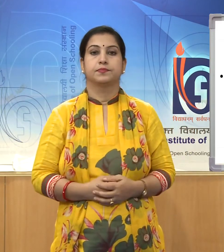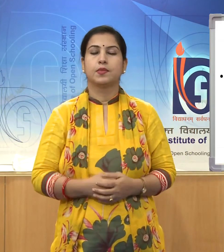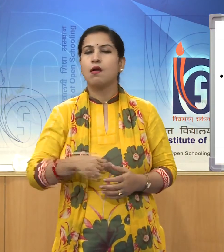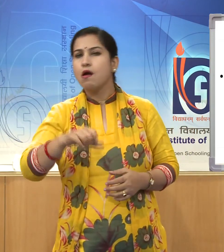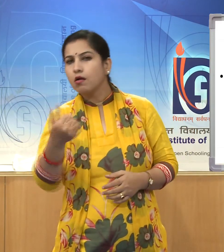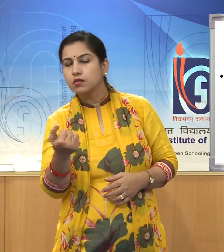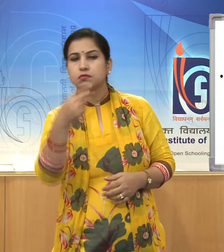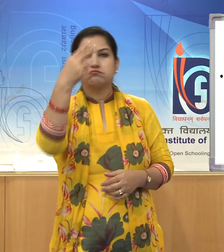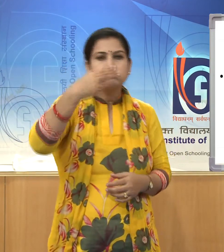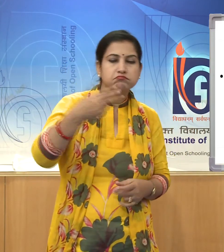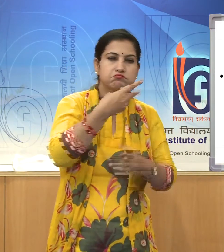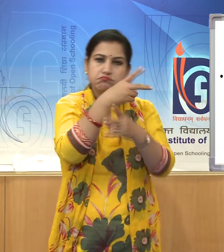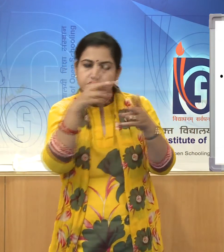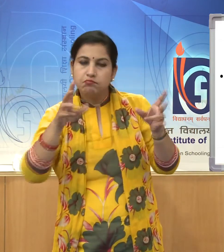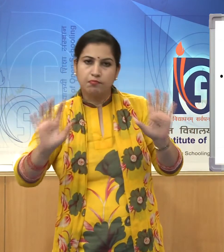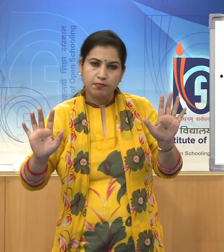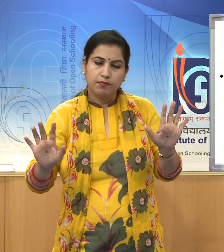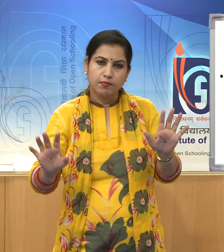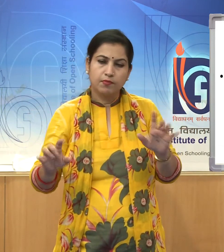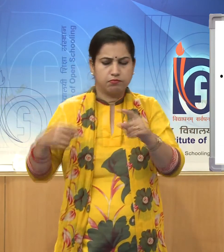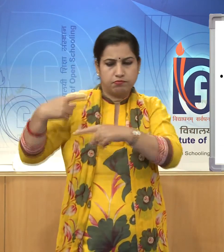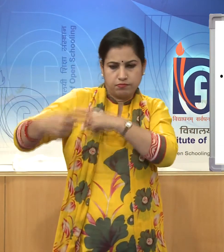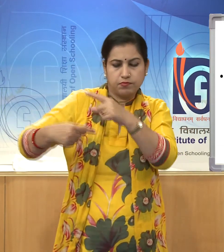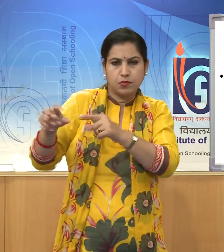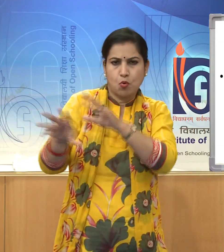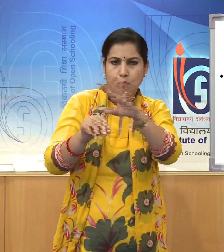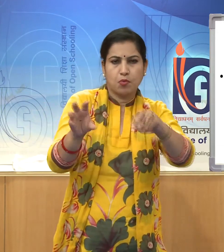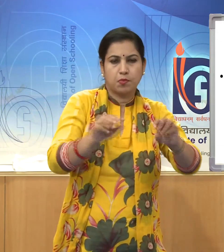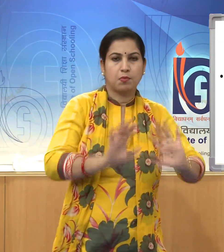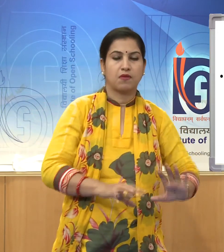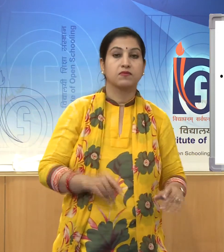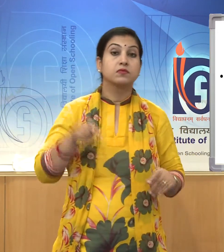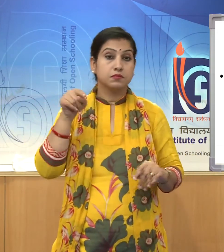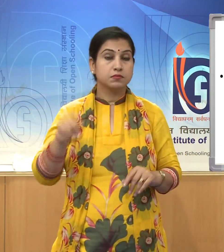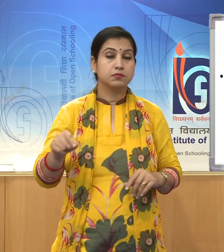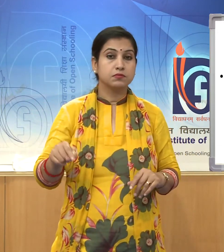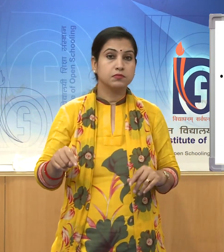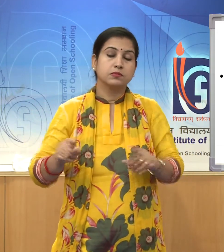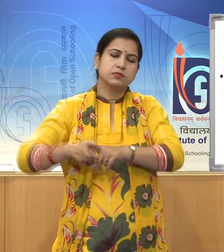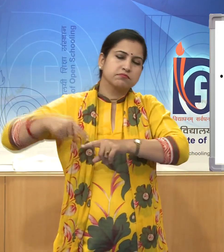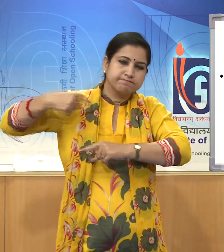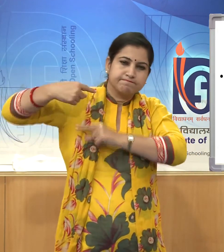Other art movements followed, and there was a